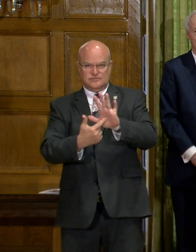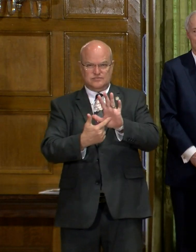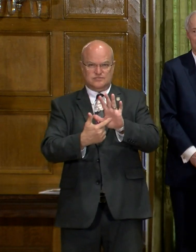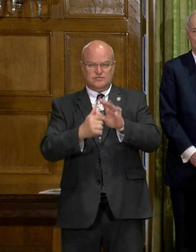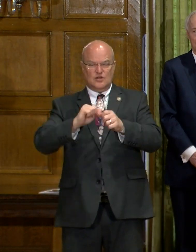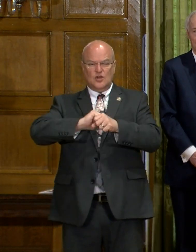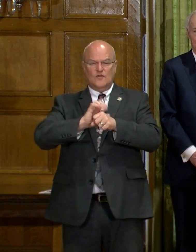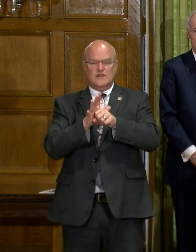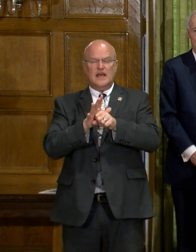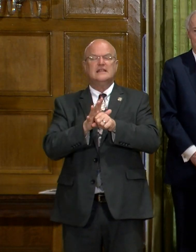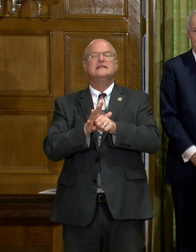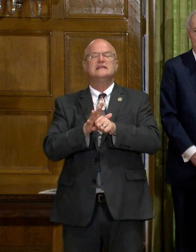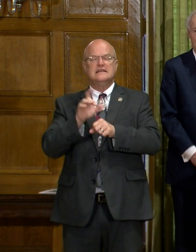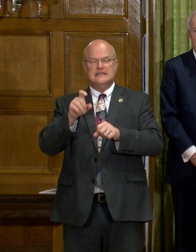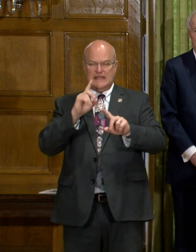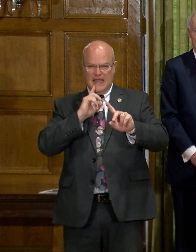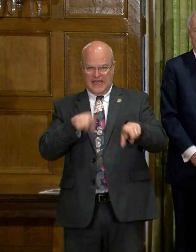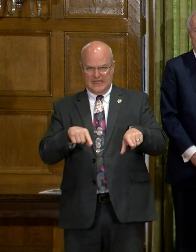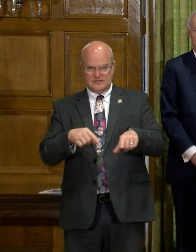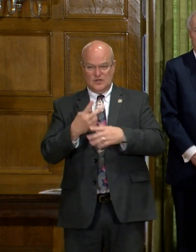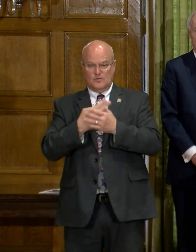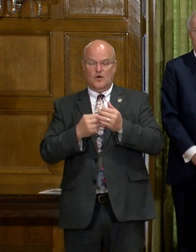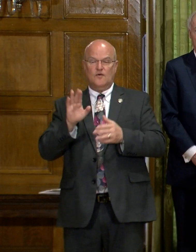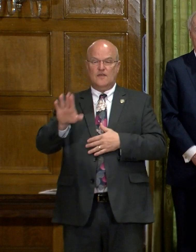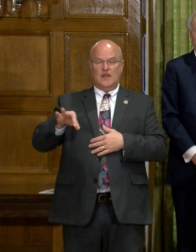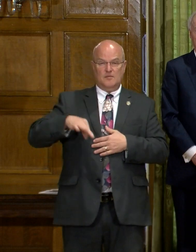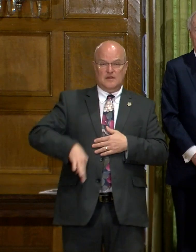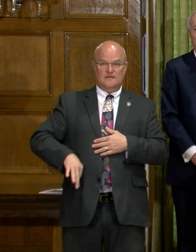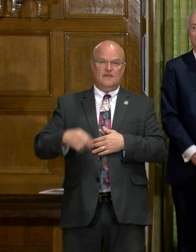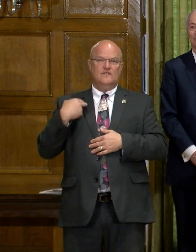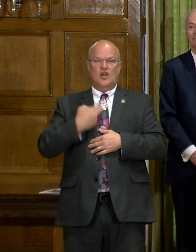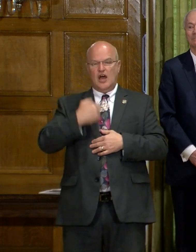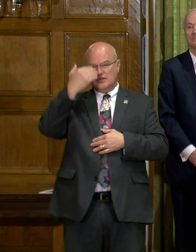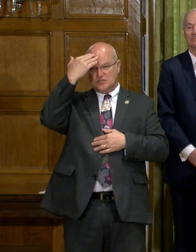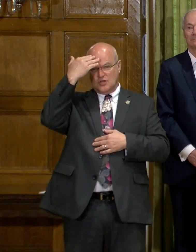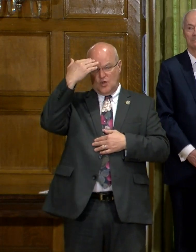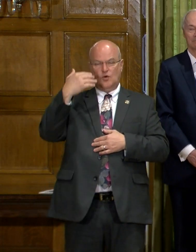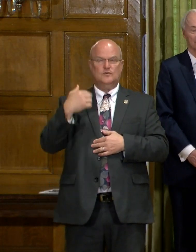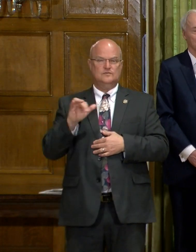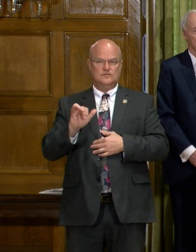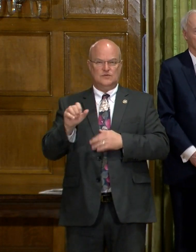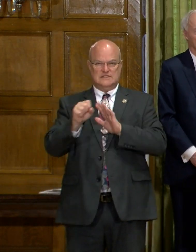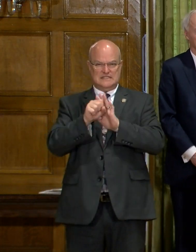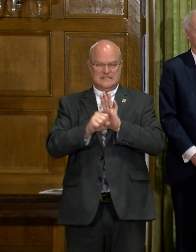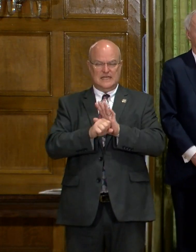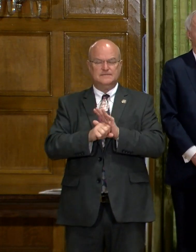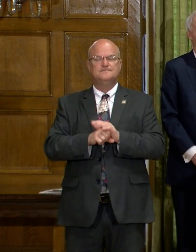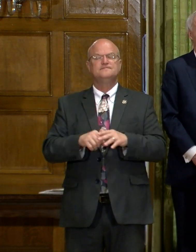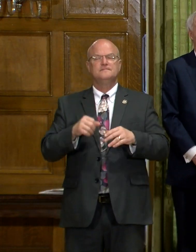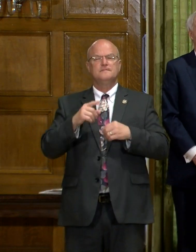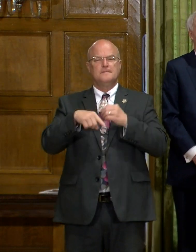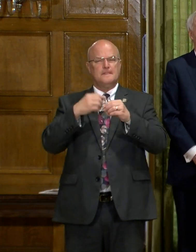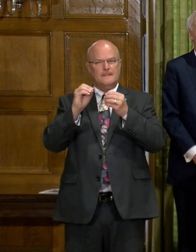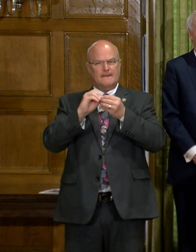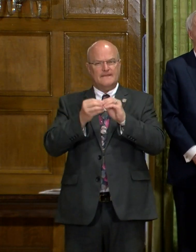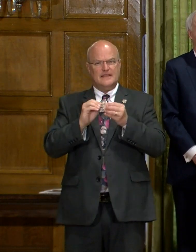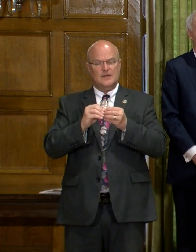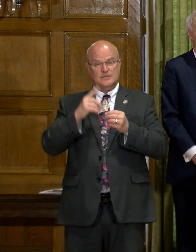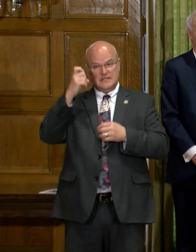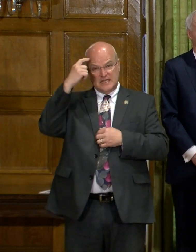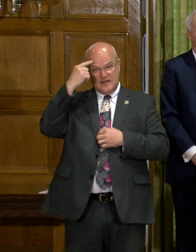COVID-19. We need to have that answer, both for their benefit and also for us to know as a state. In going over the numbers, as the Governor